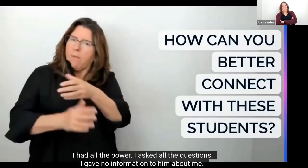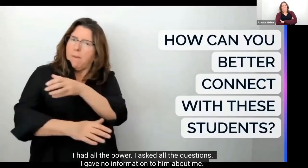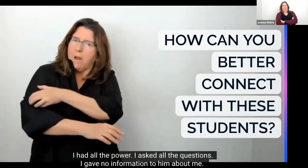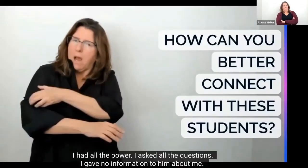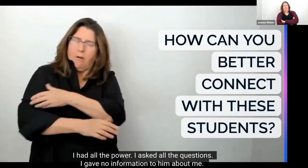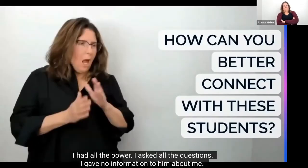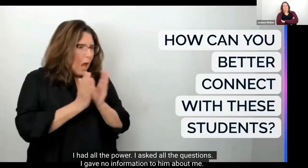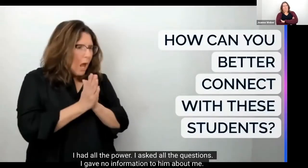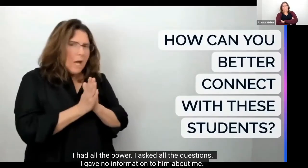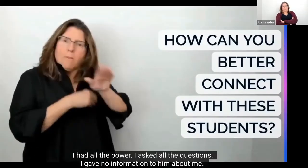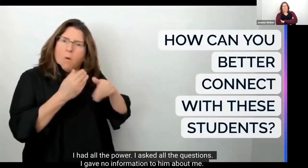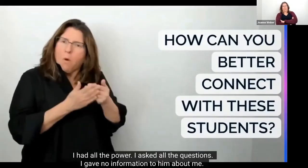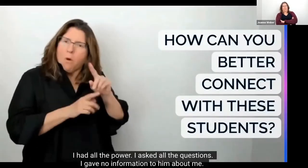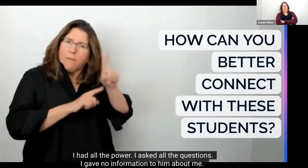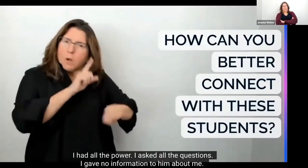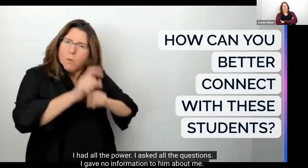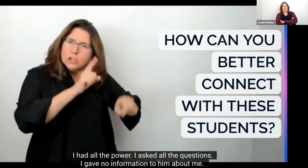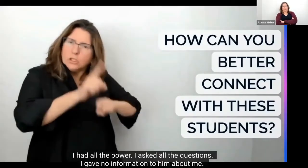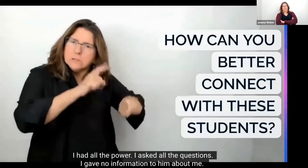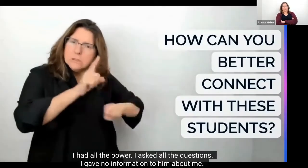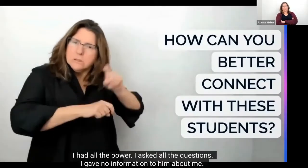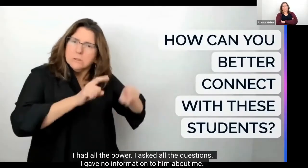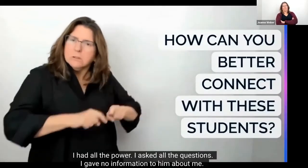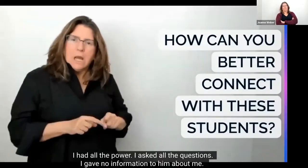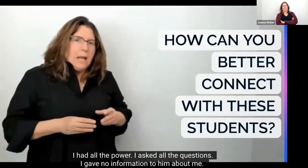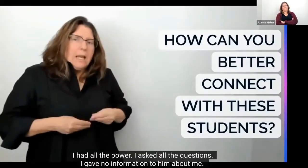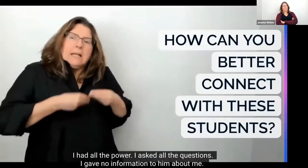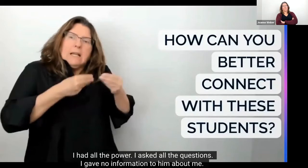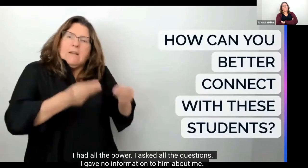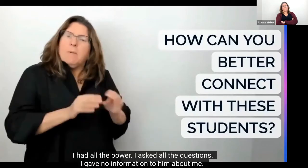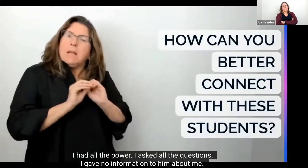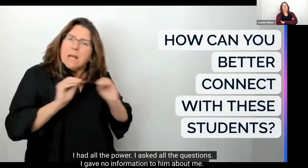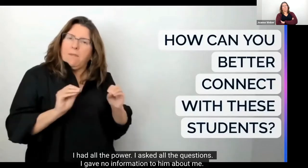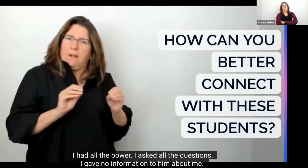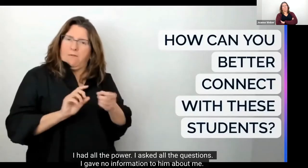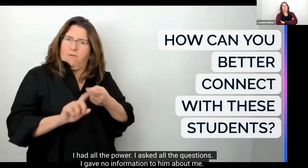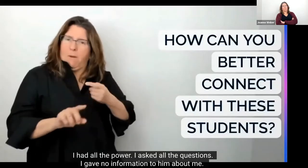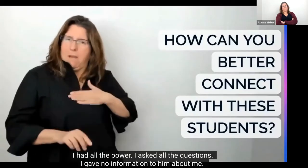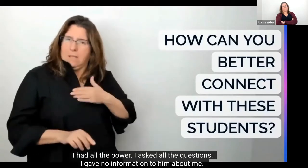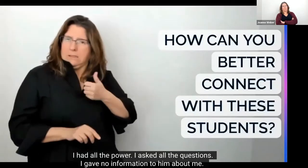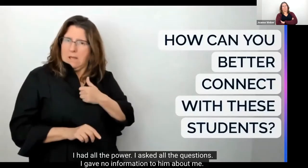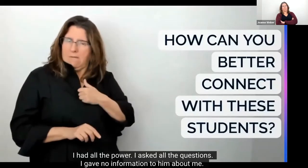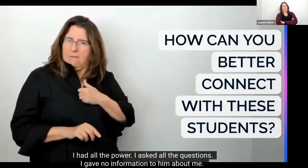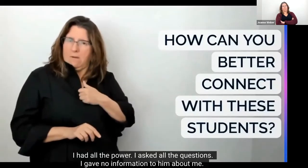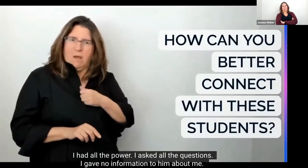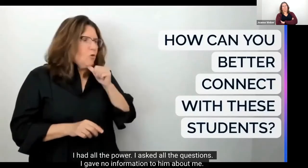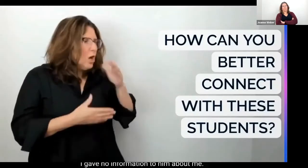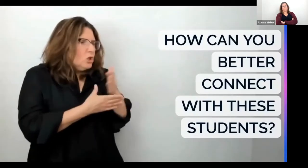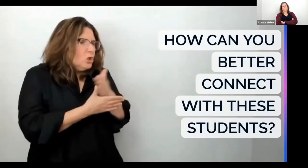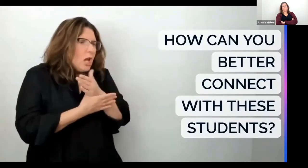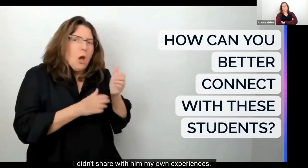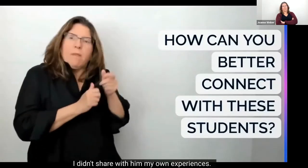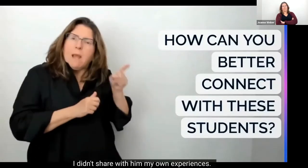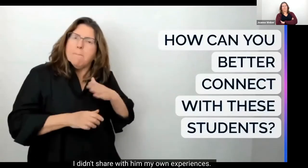I had all the power. I asked all the questions. I gave no information to him about